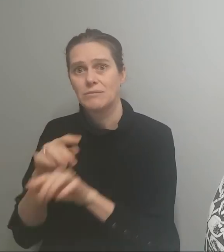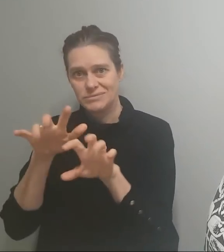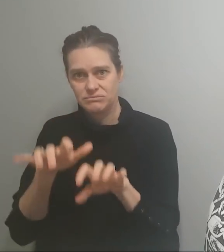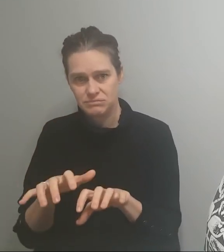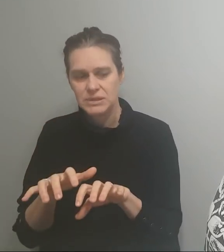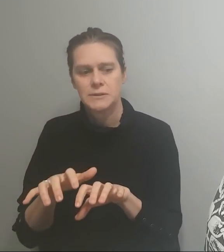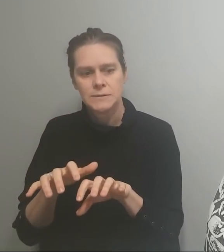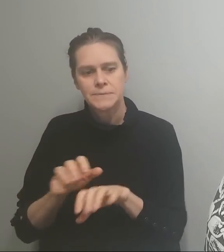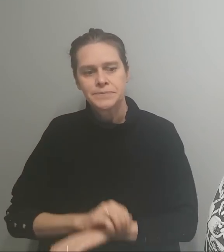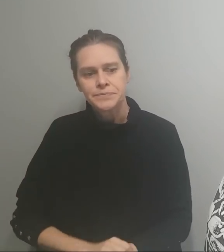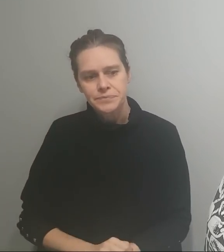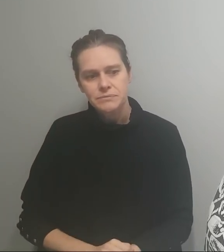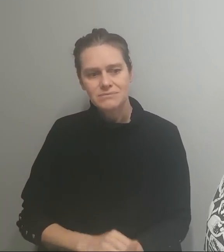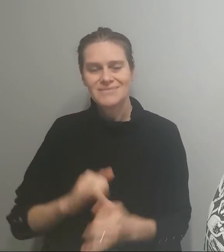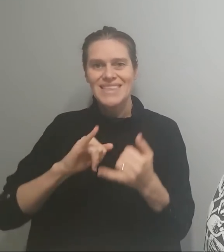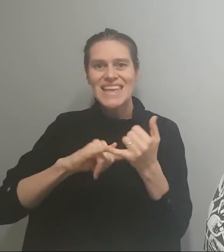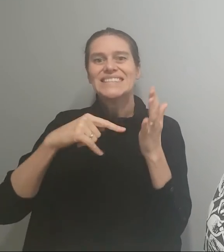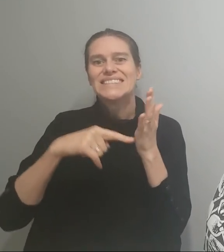stfeedback@moh.govt.nz.